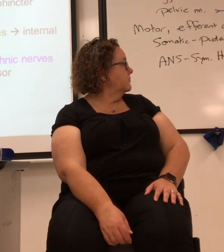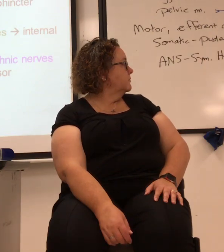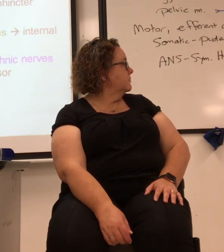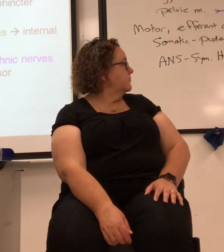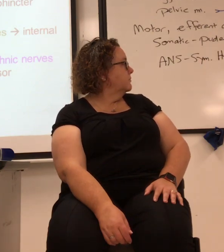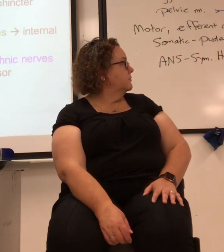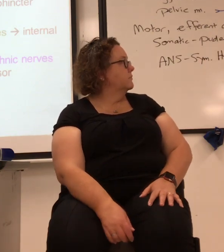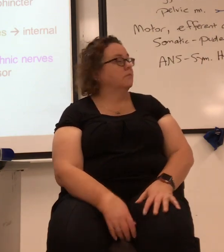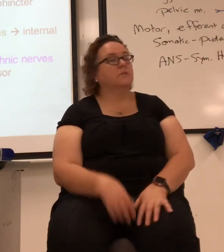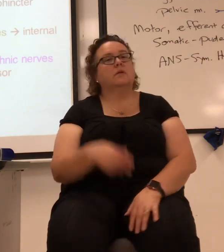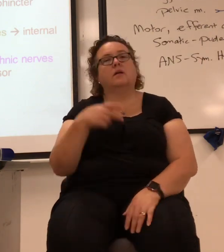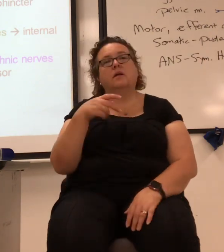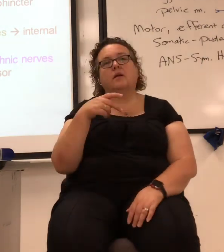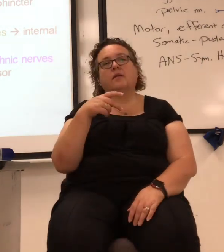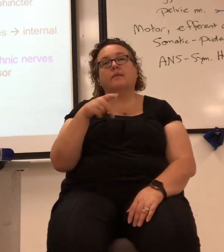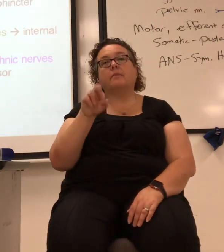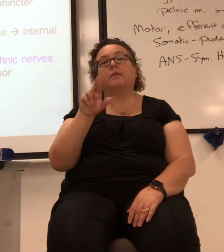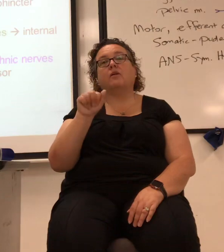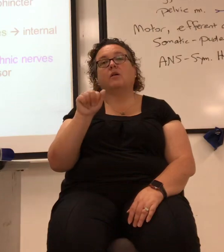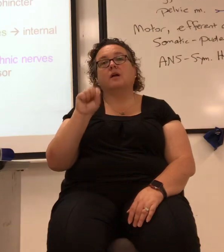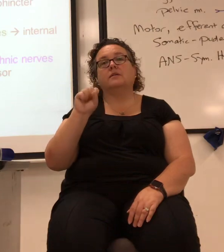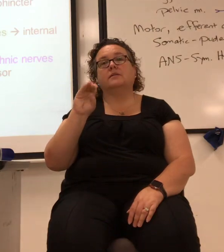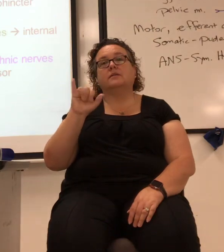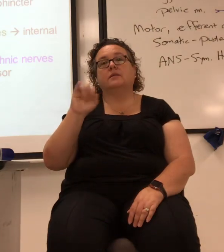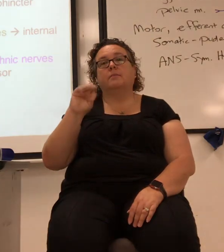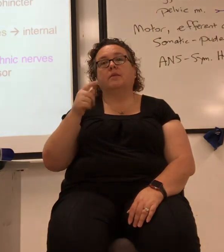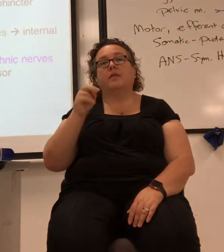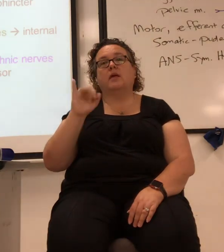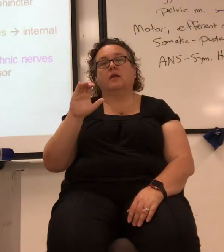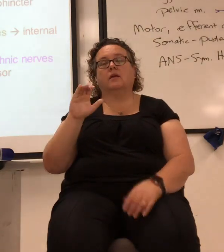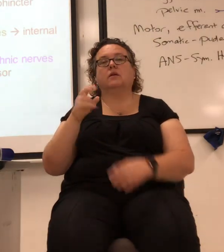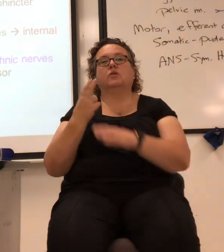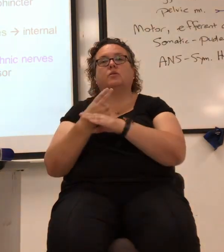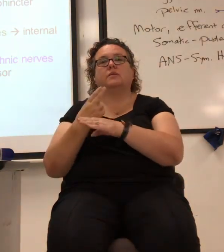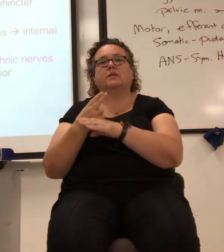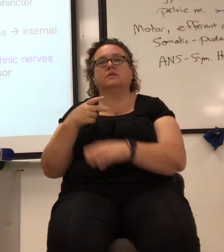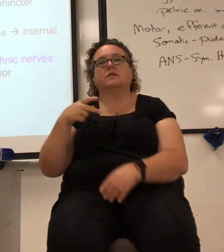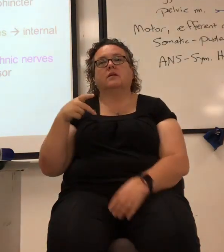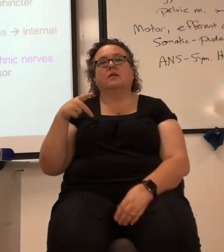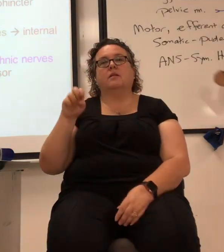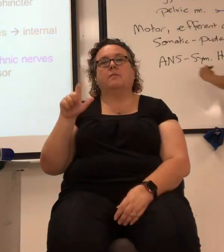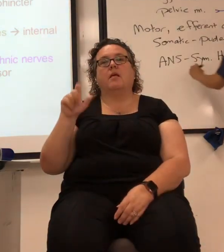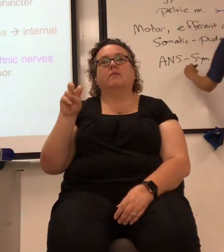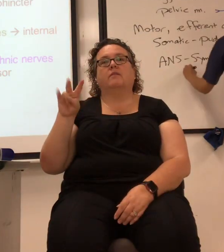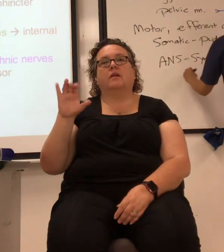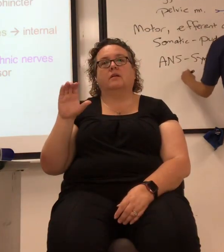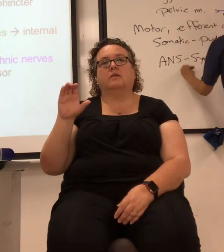They innervate two things: the detrusor and the internal urethral sphincter.